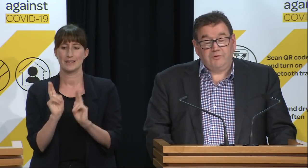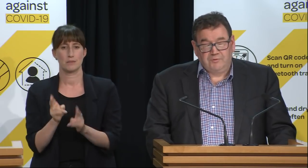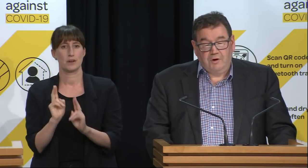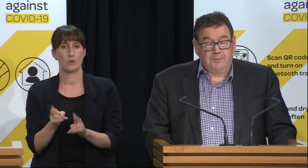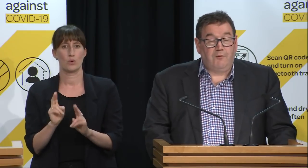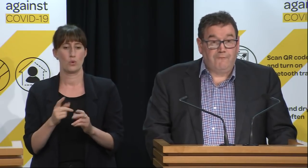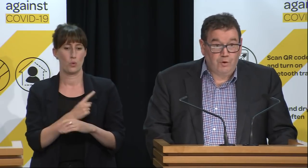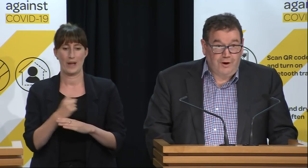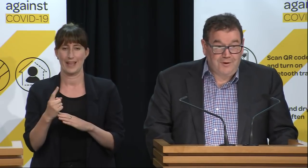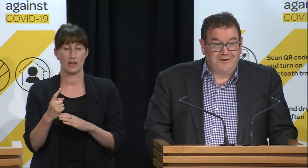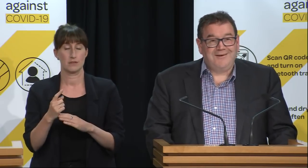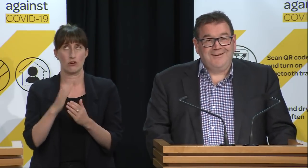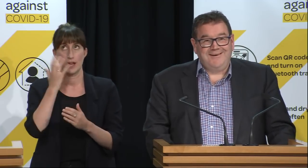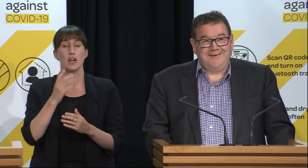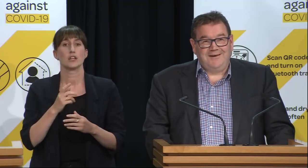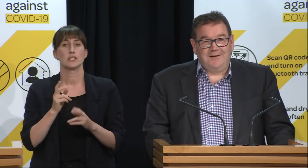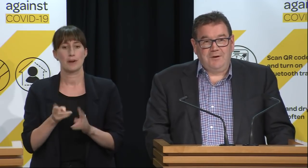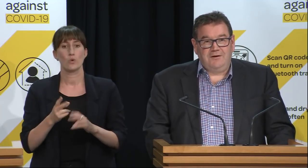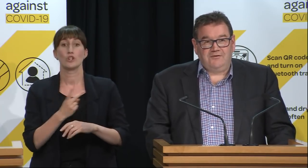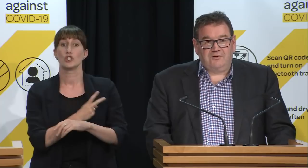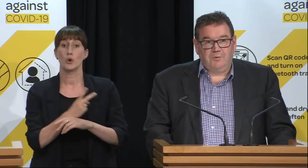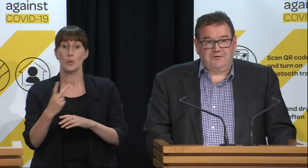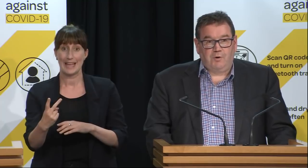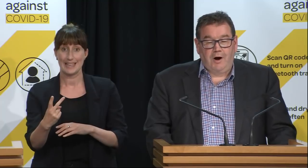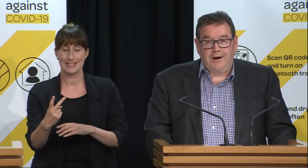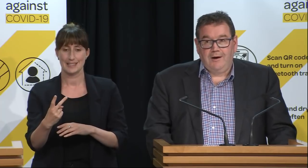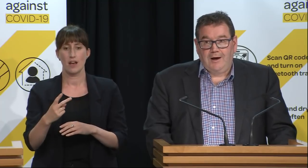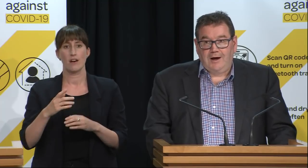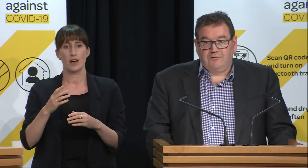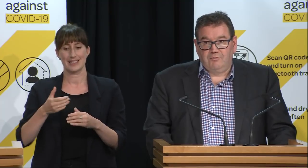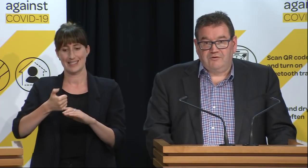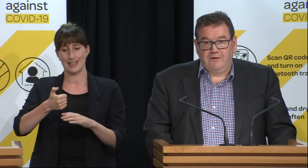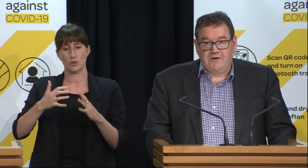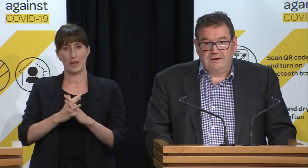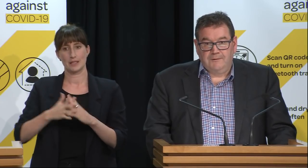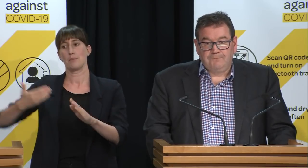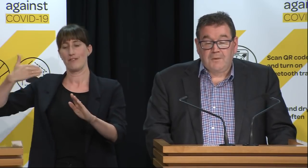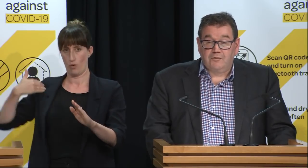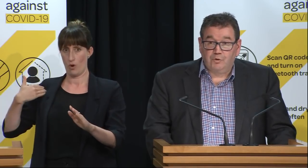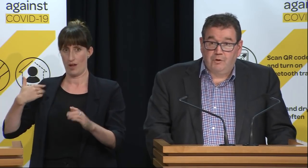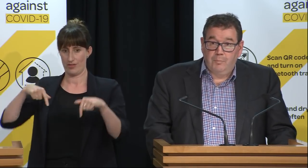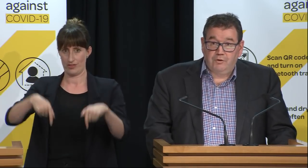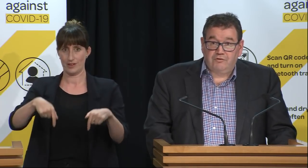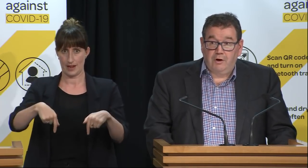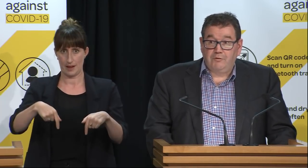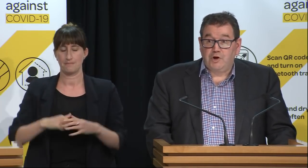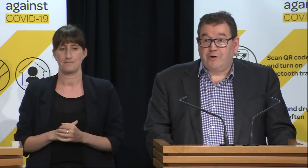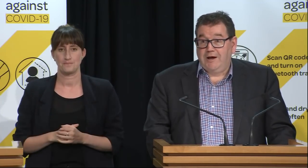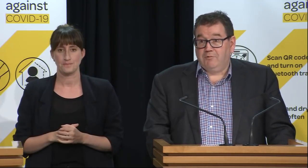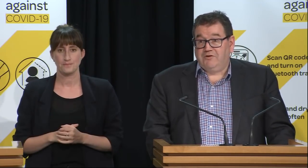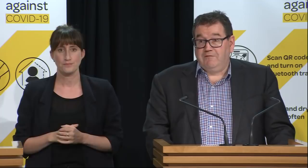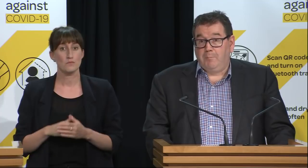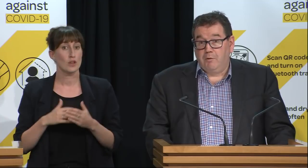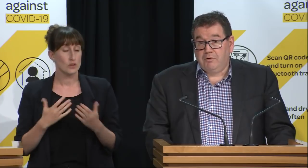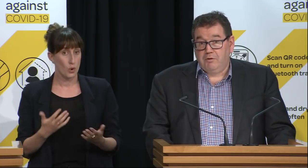this, or a typical fortnight period in the 6 weeks prior to this event. It's also important to note that you